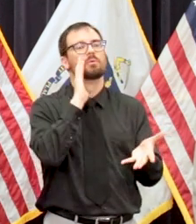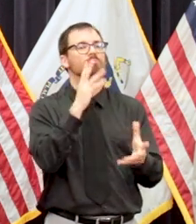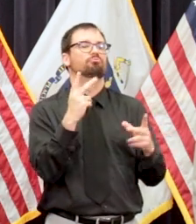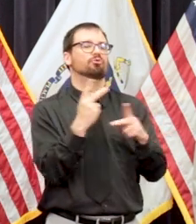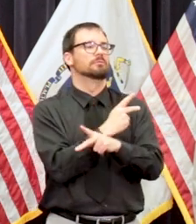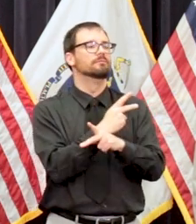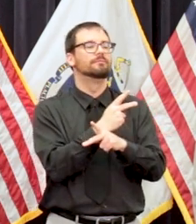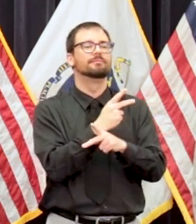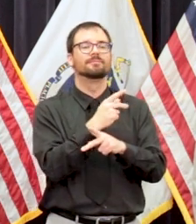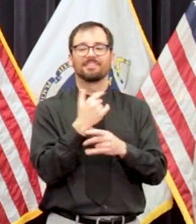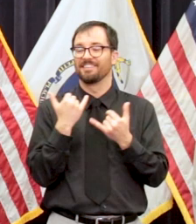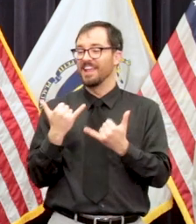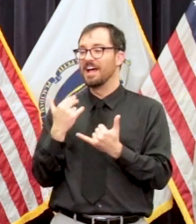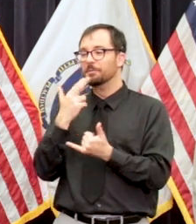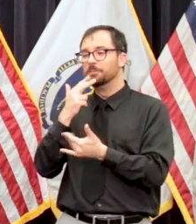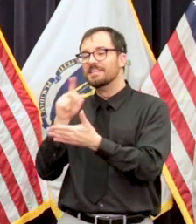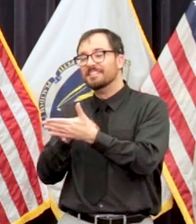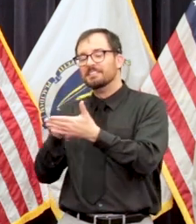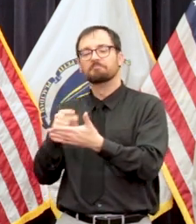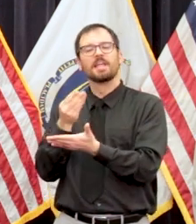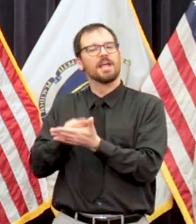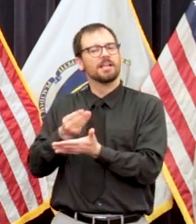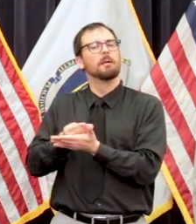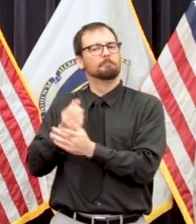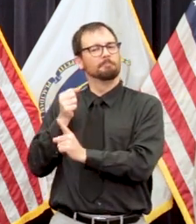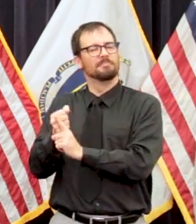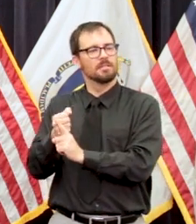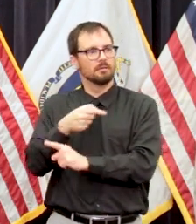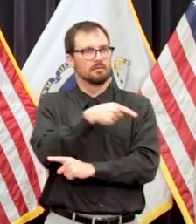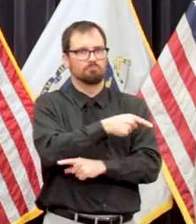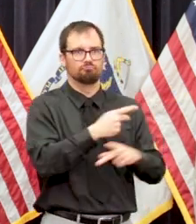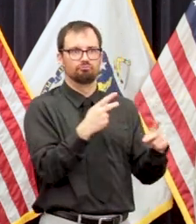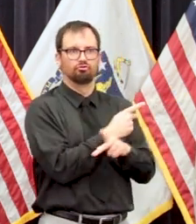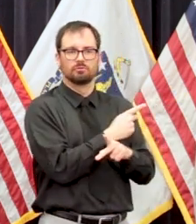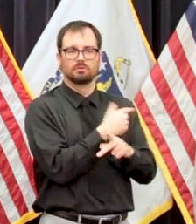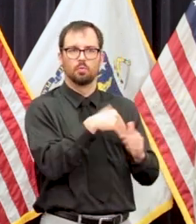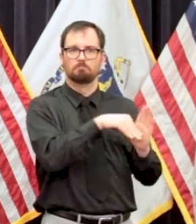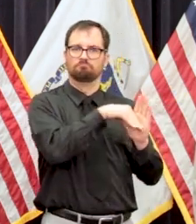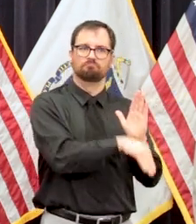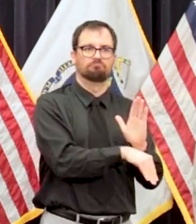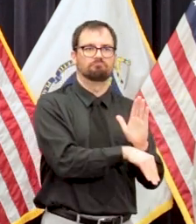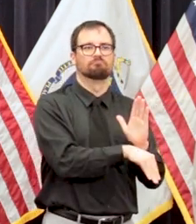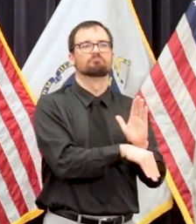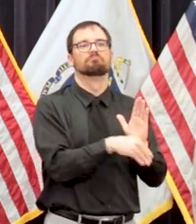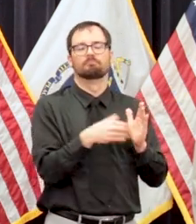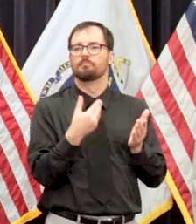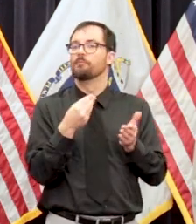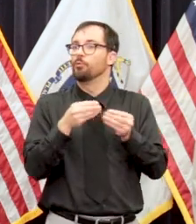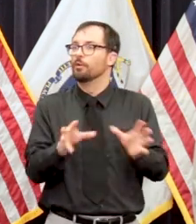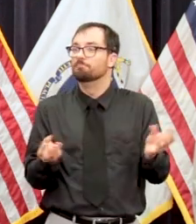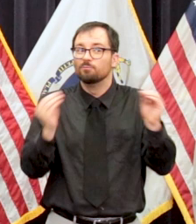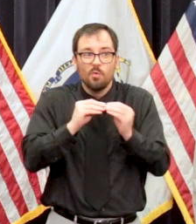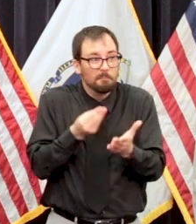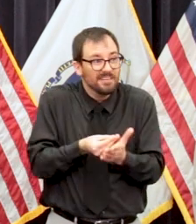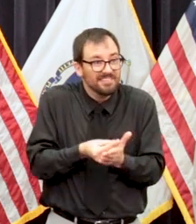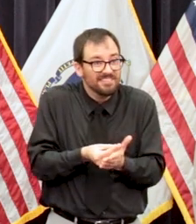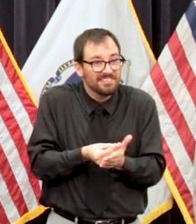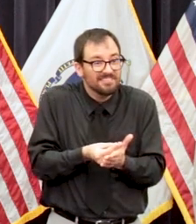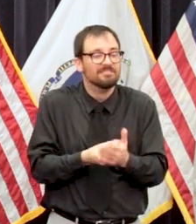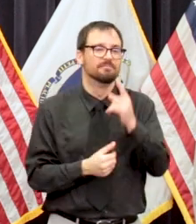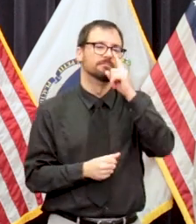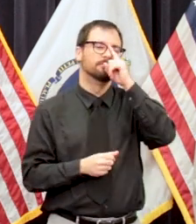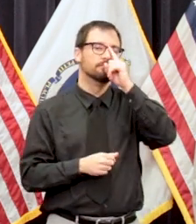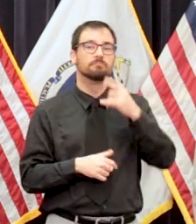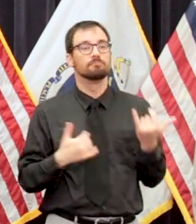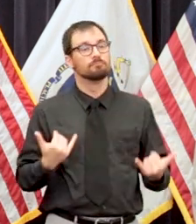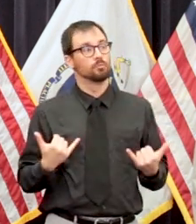as well. Today, one of the additional steps we're taking to prevent the spread and keep our community safe is we've just